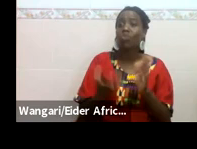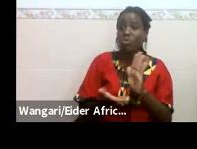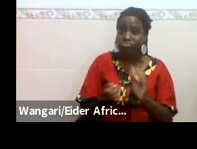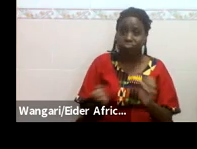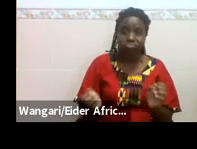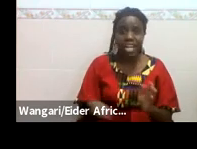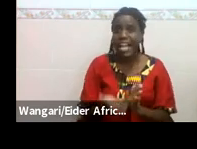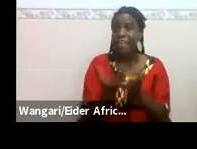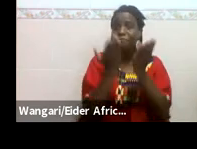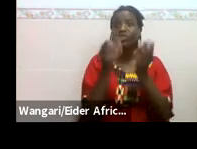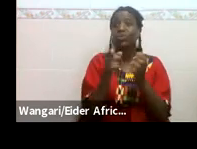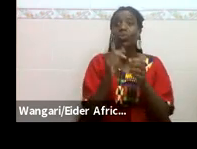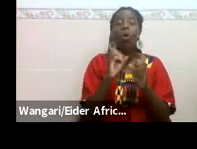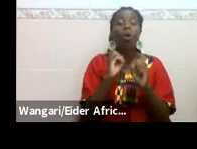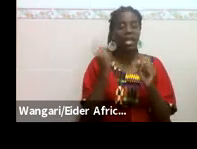that.